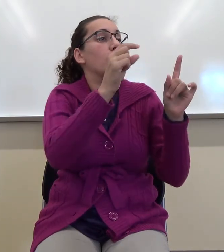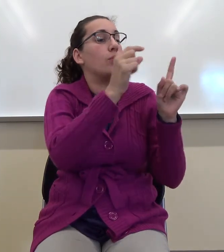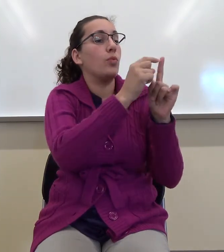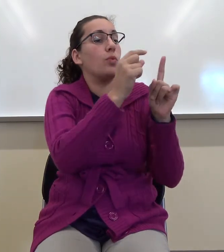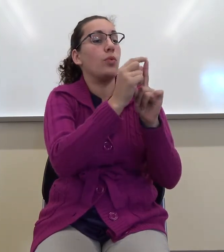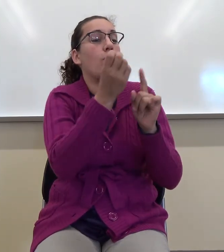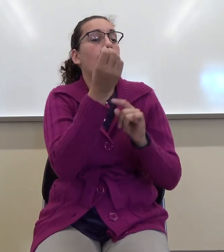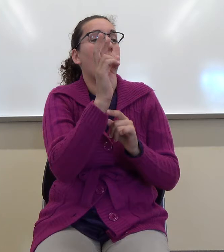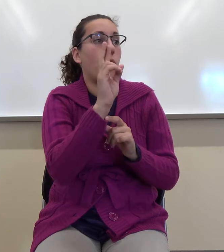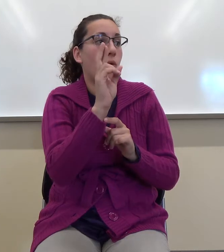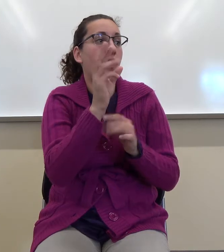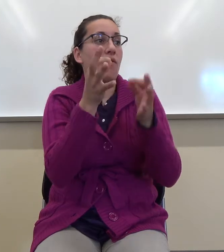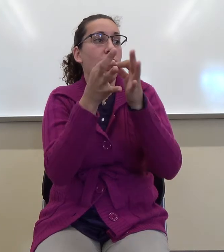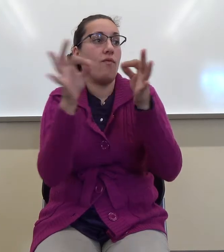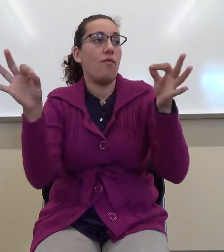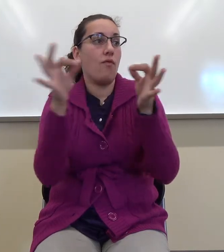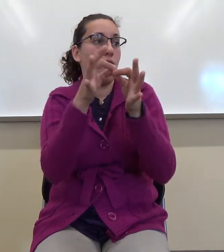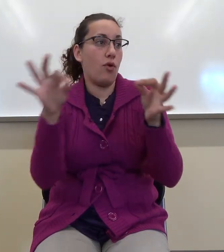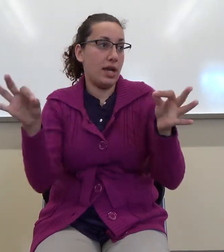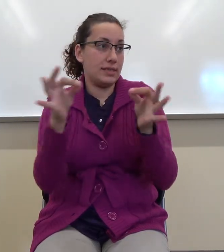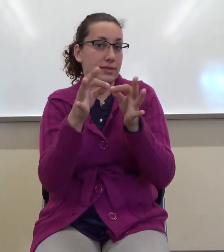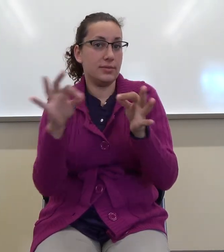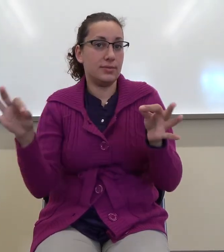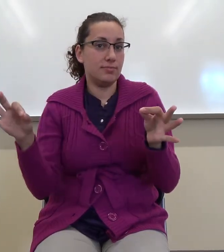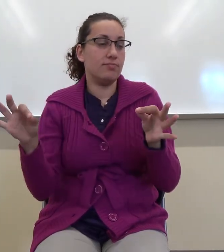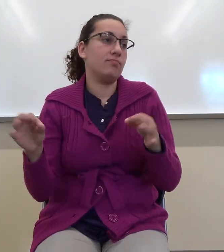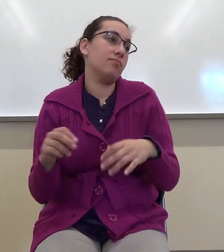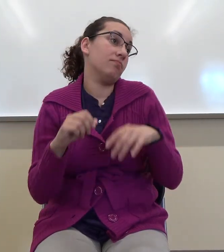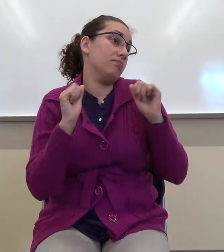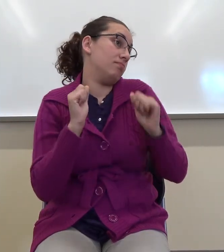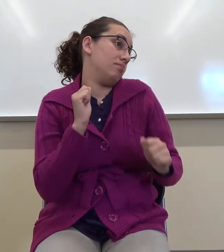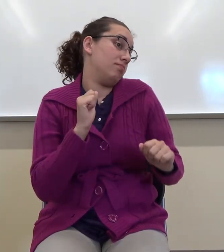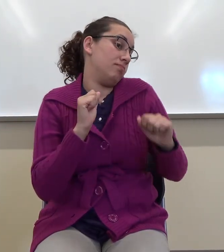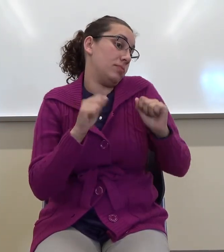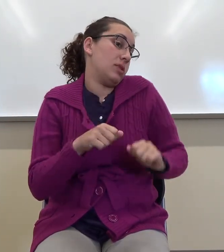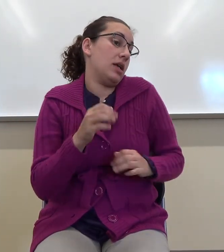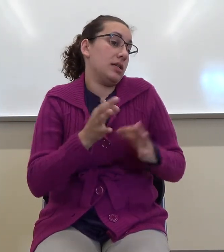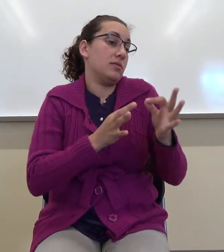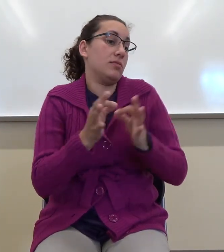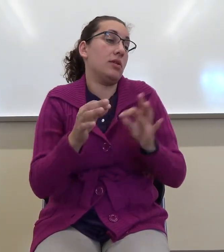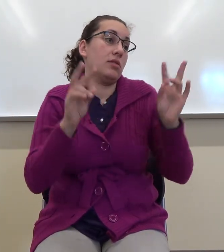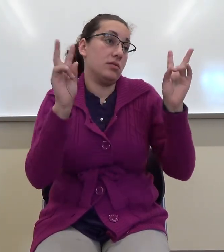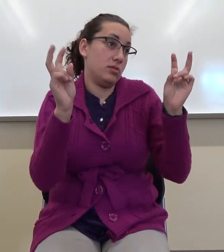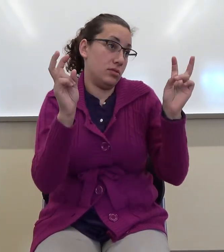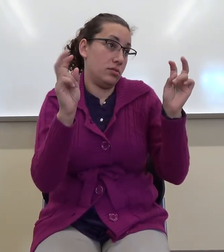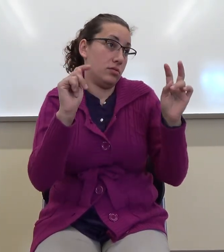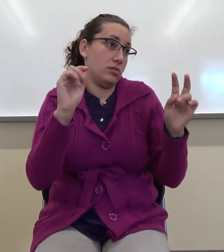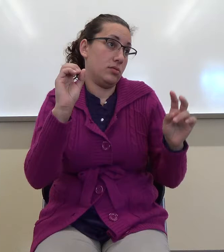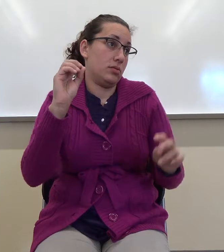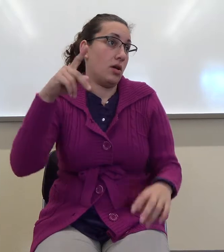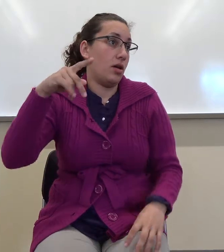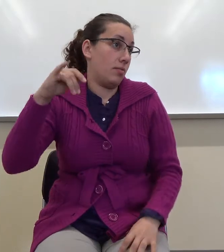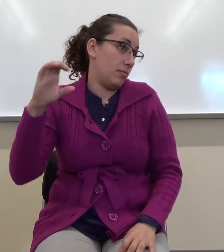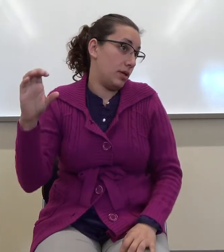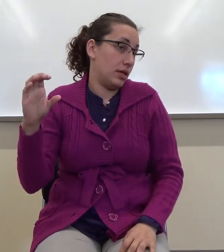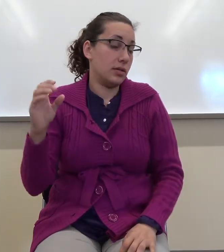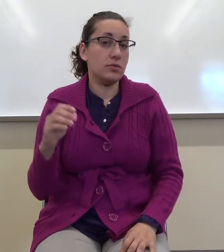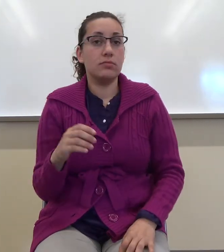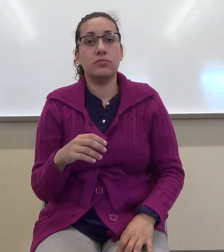is now is that can tell us what the topic is. Okay, look for any reversal transitions. If